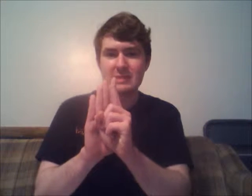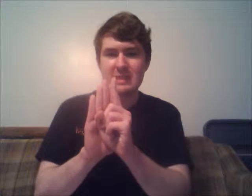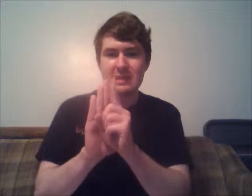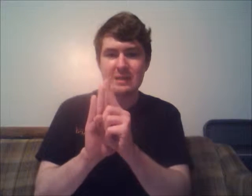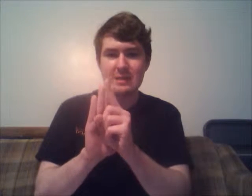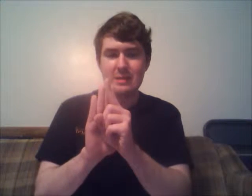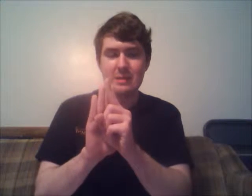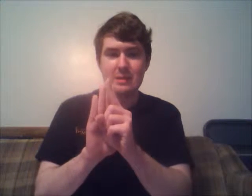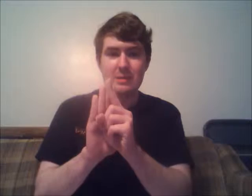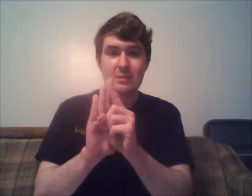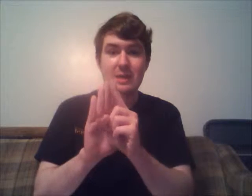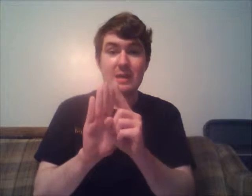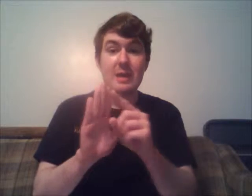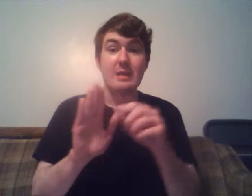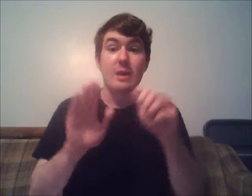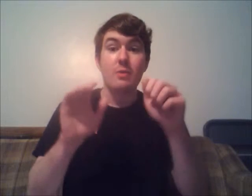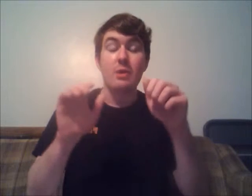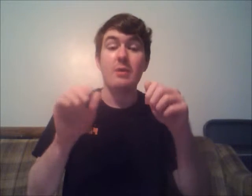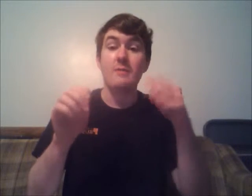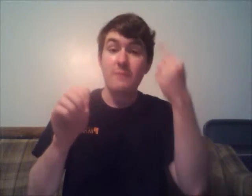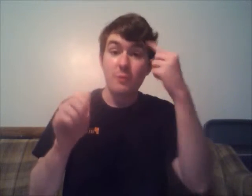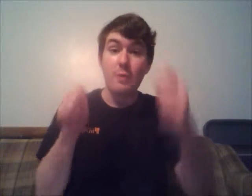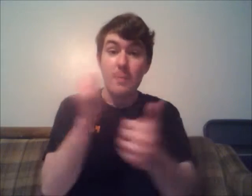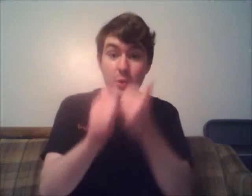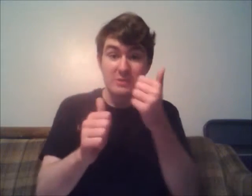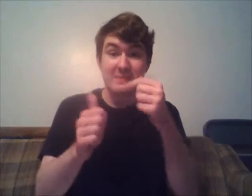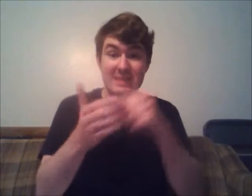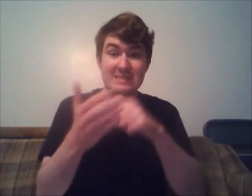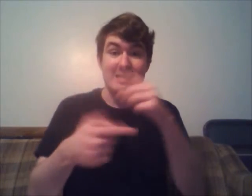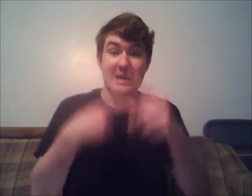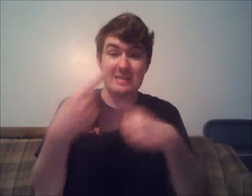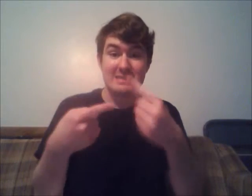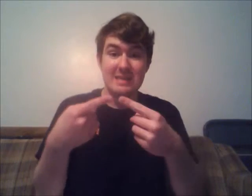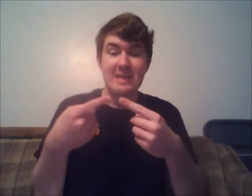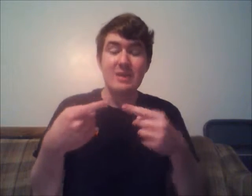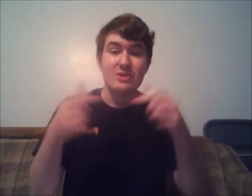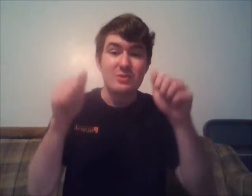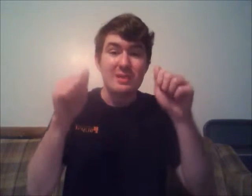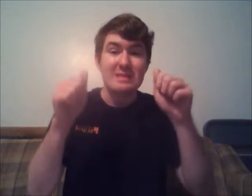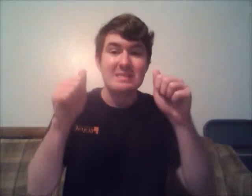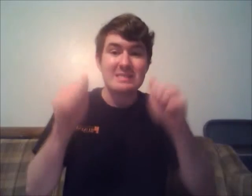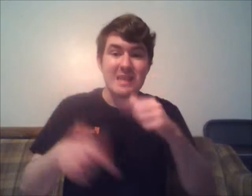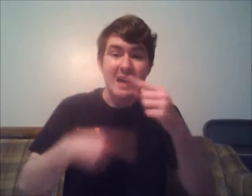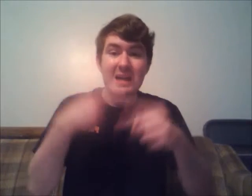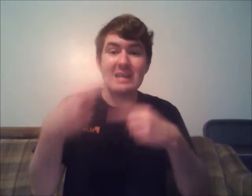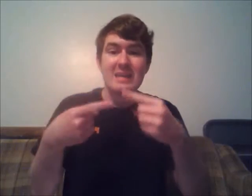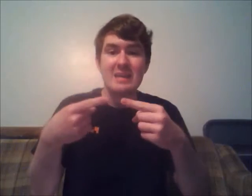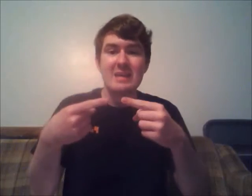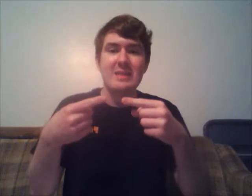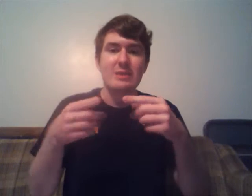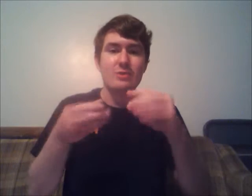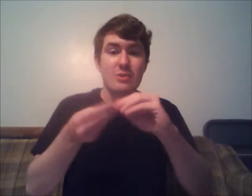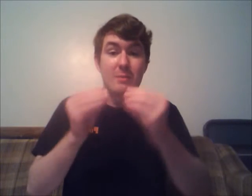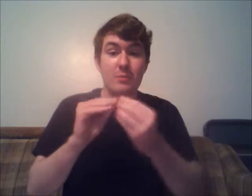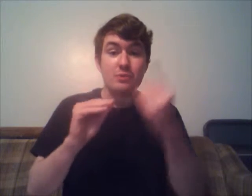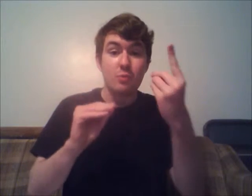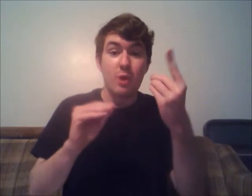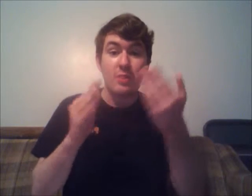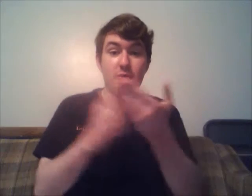second. Okay, now for most of these signs, you can sign like your numbers 1